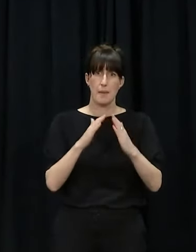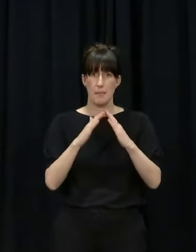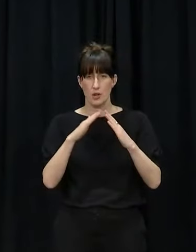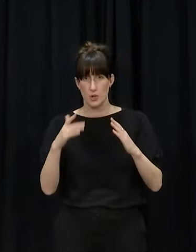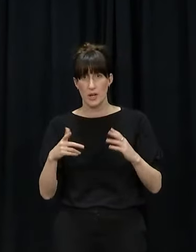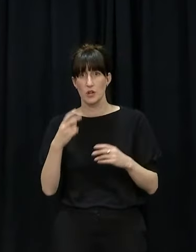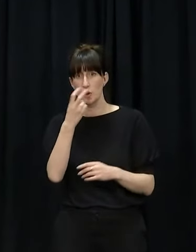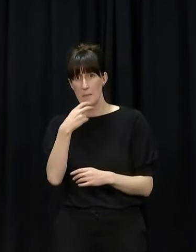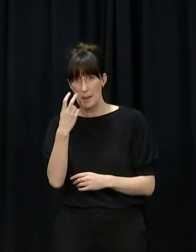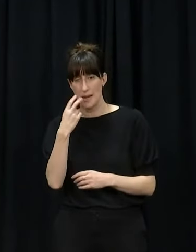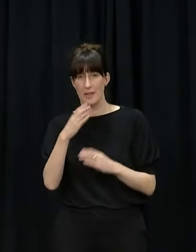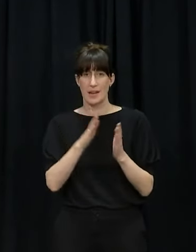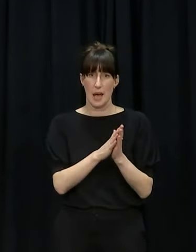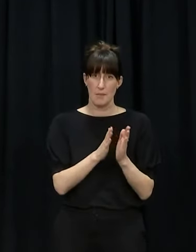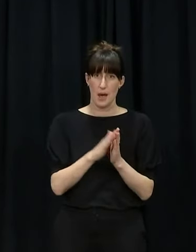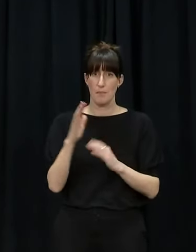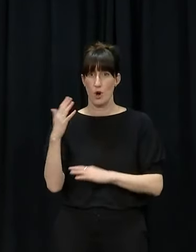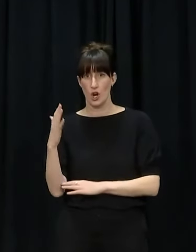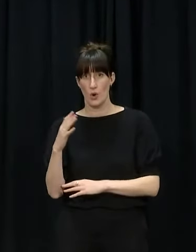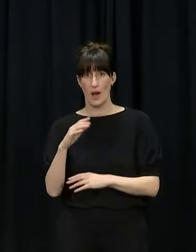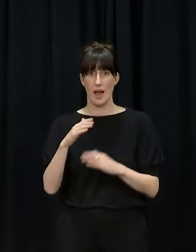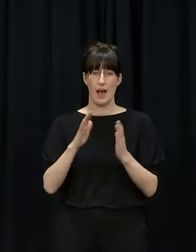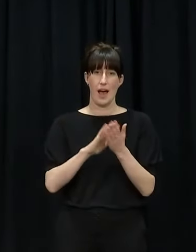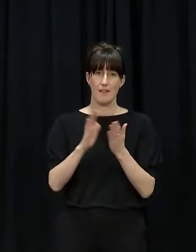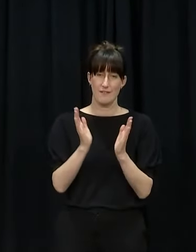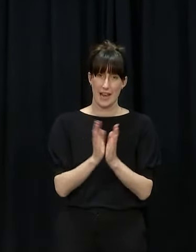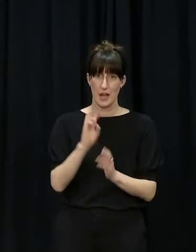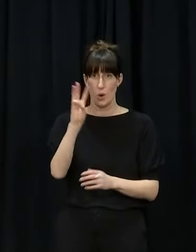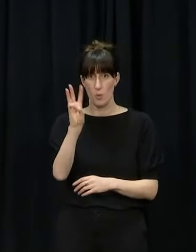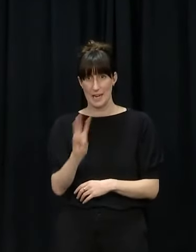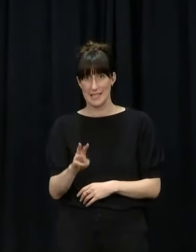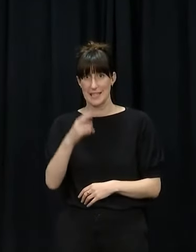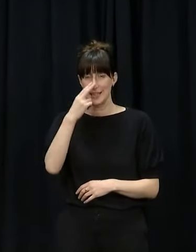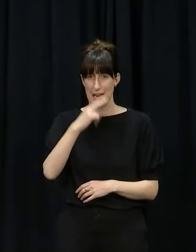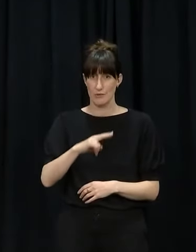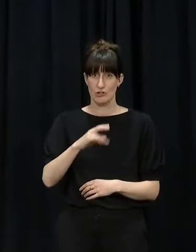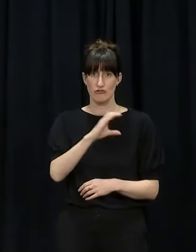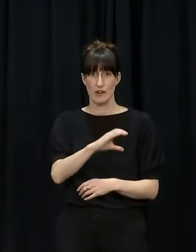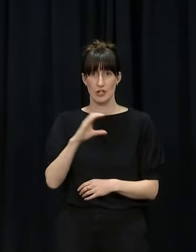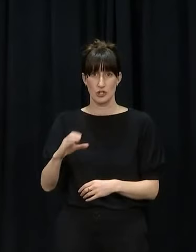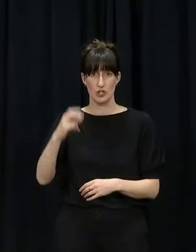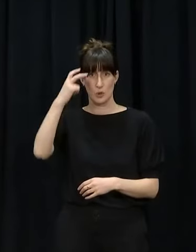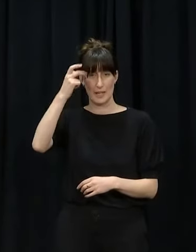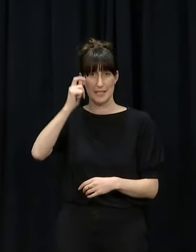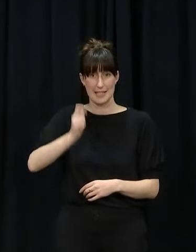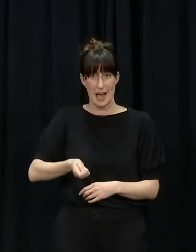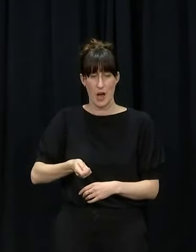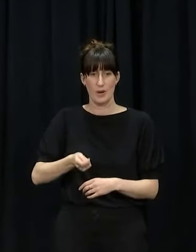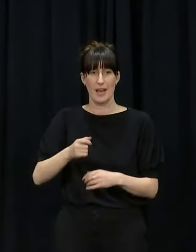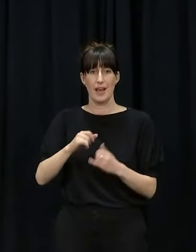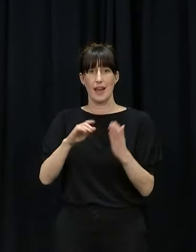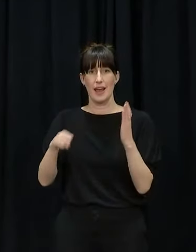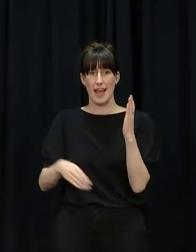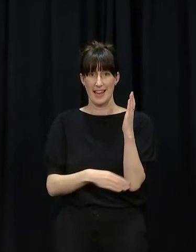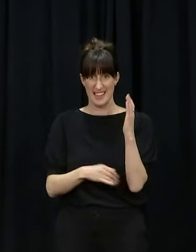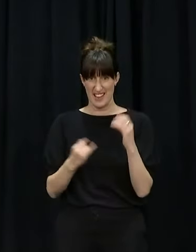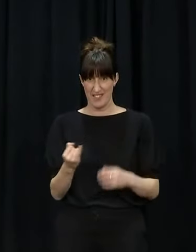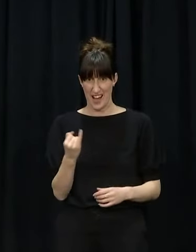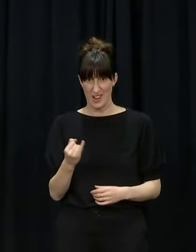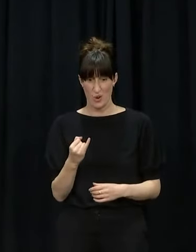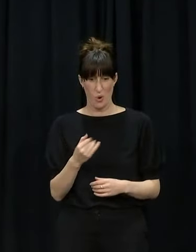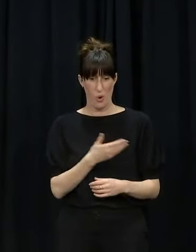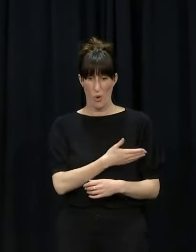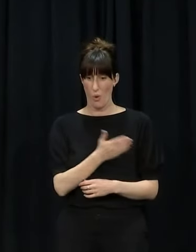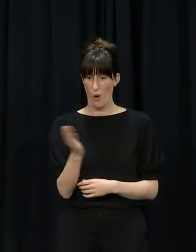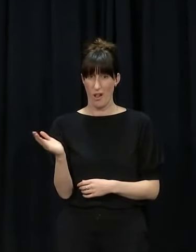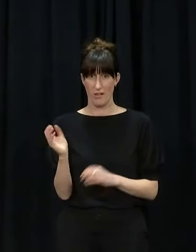New Plymouth, Napier, Porirua, Hutt Valley, Wellington, Nelson, Christchurch, Queenstown and Invercargill have all come